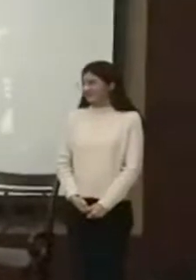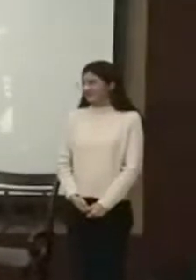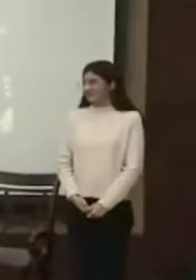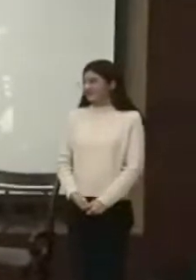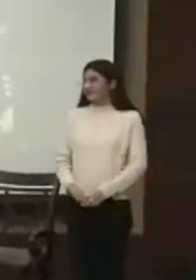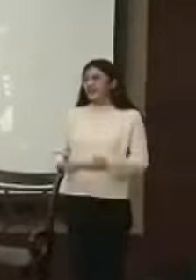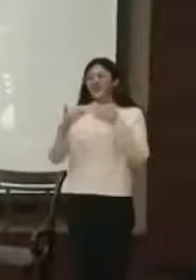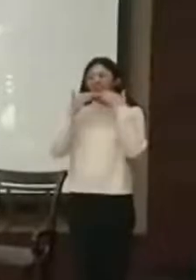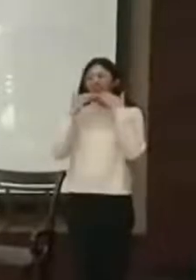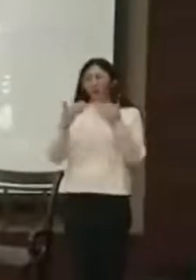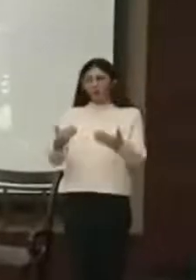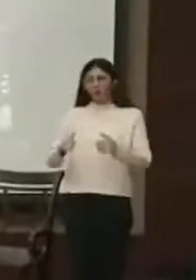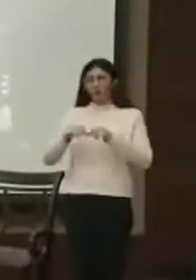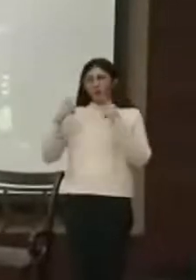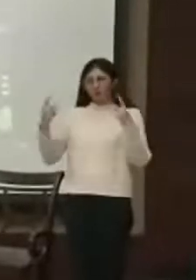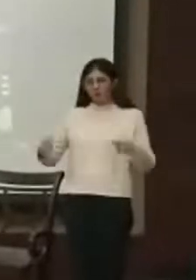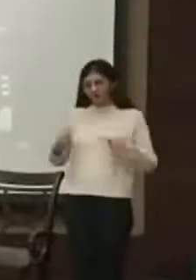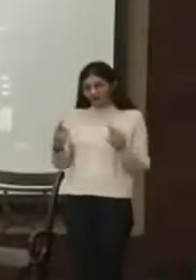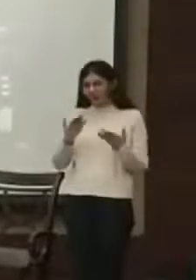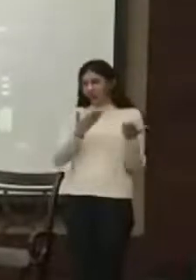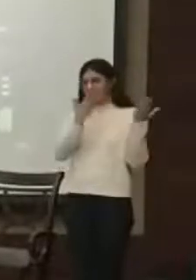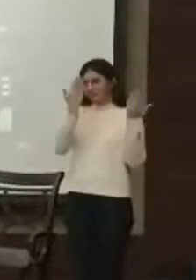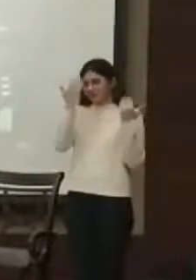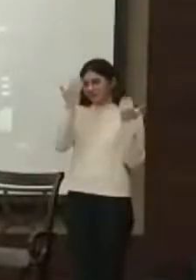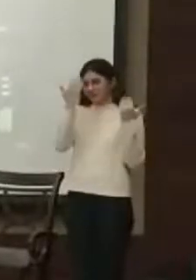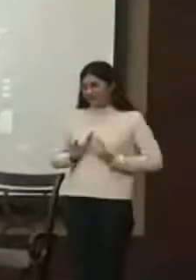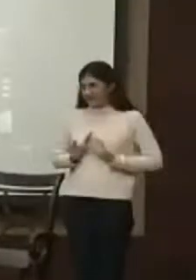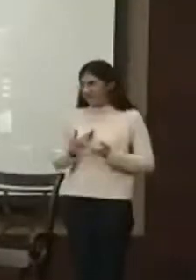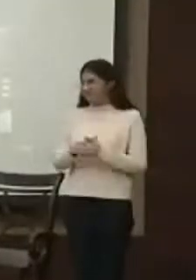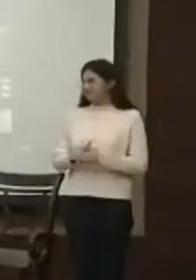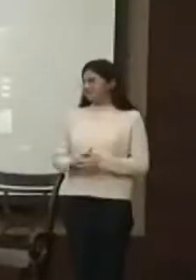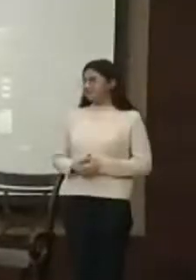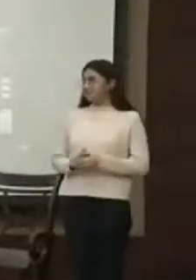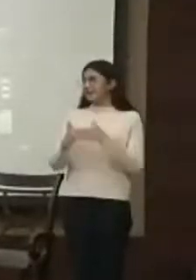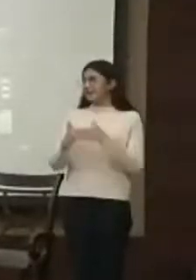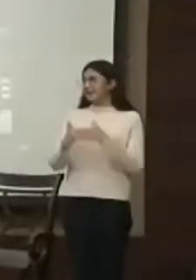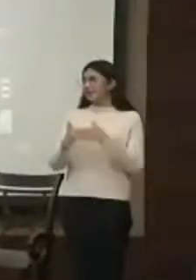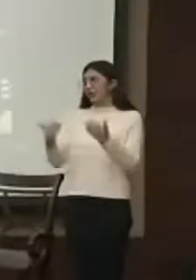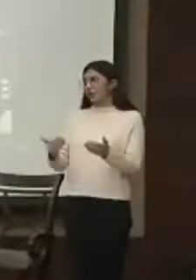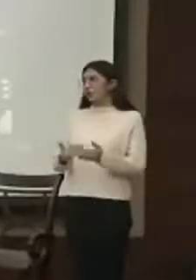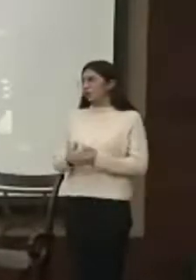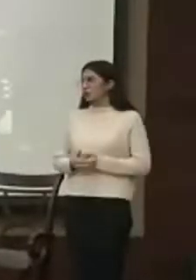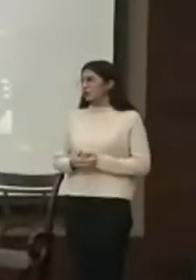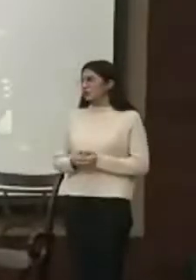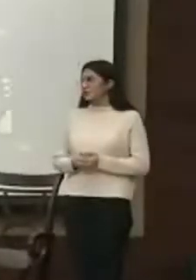Thank you, Arman, for inviting me here. Thank you to